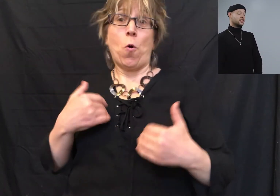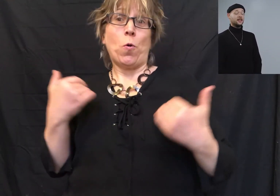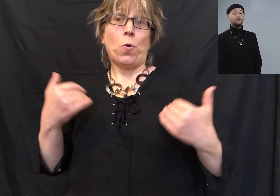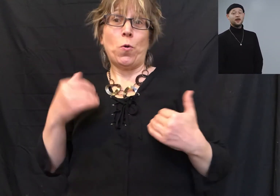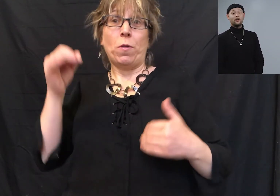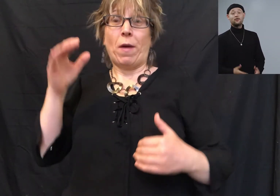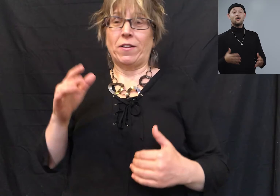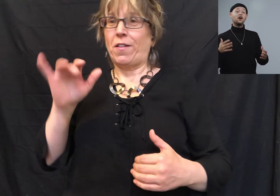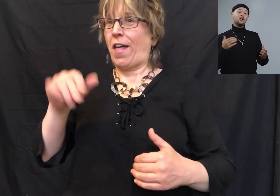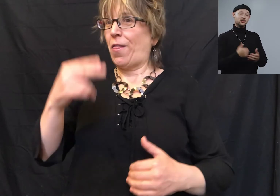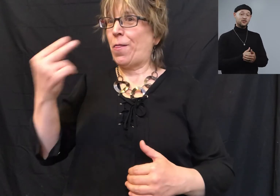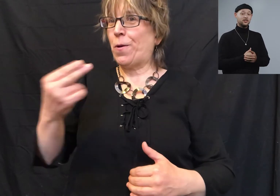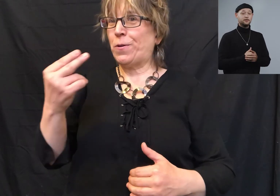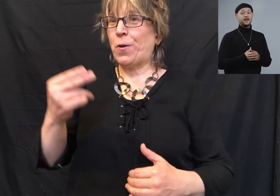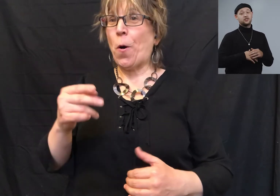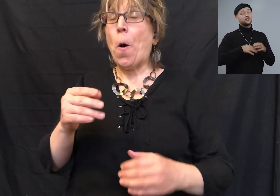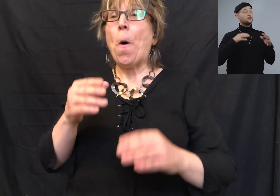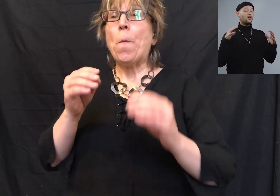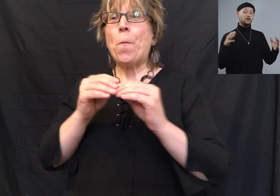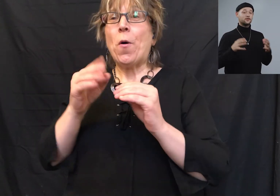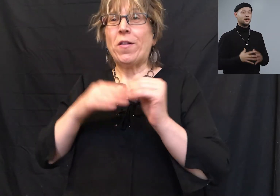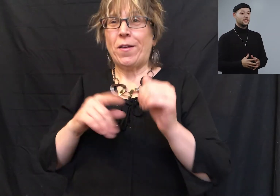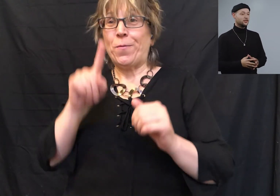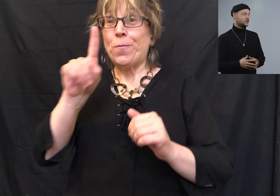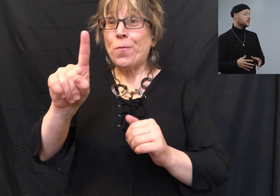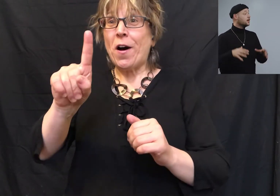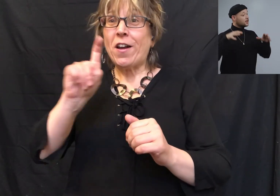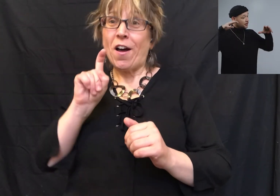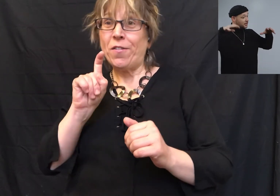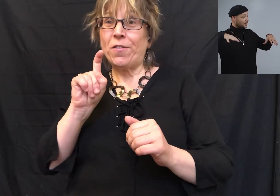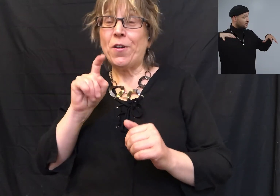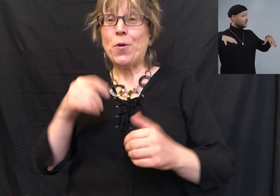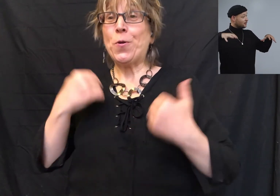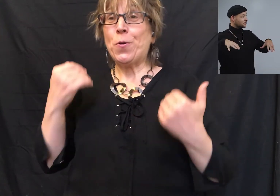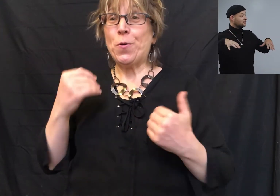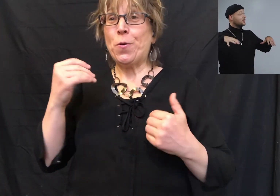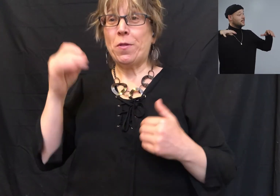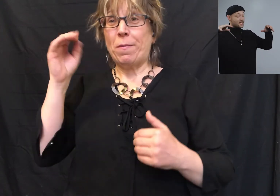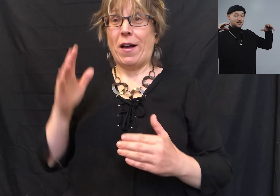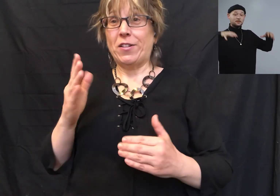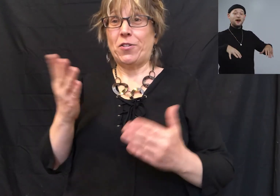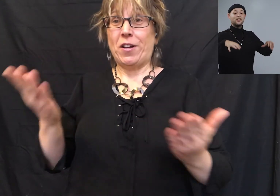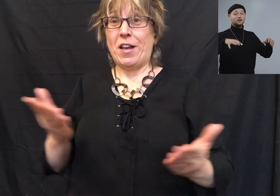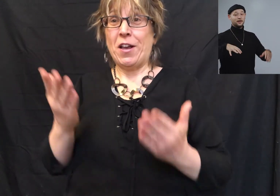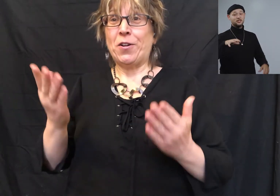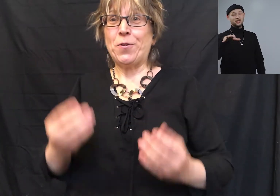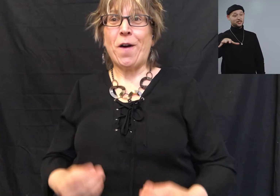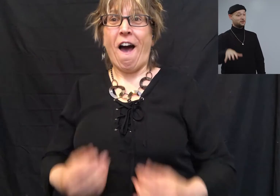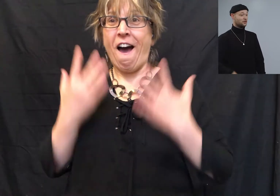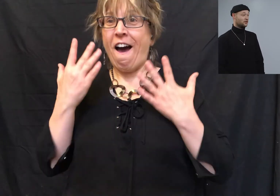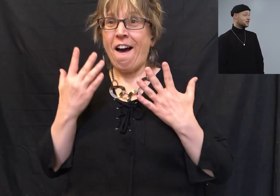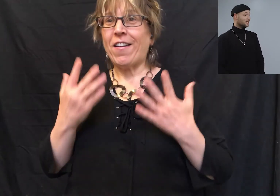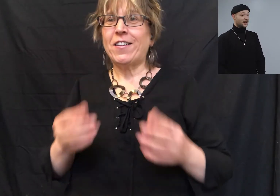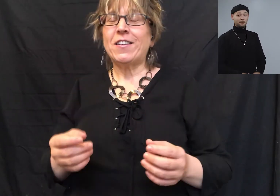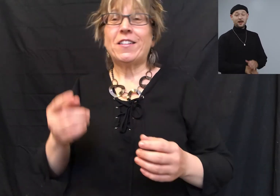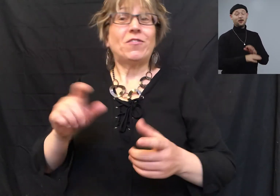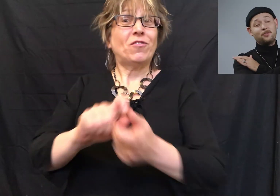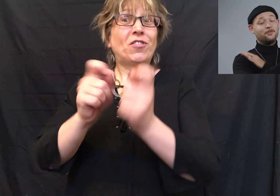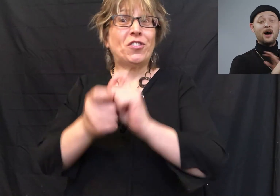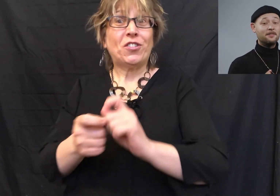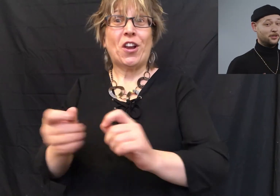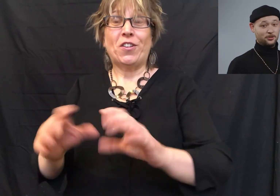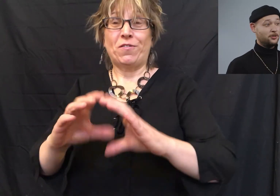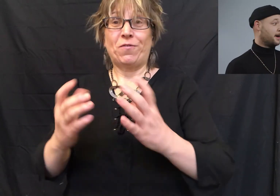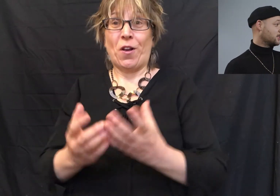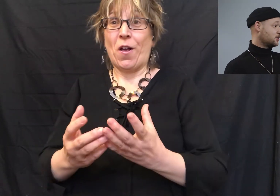that Thursday night, we had over 100 youth pastors from all over our country coming here to Arizona to get inspired and equipped to change the world. And we had